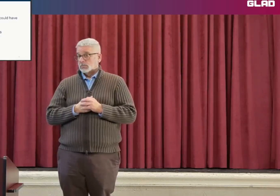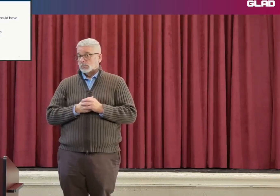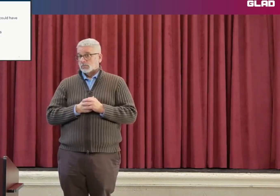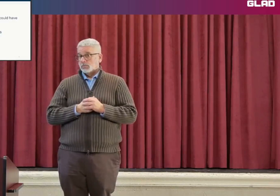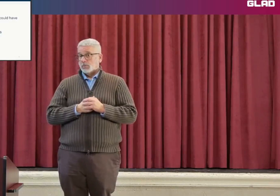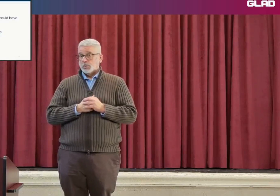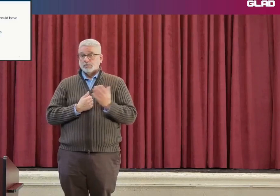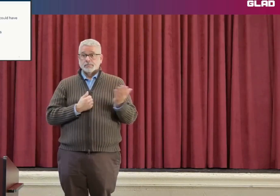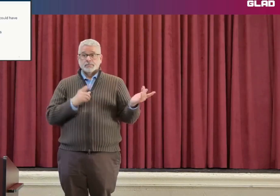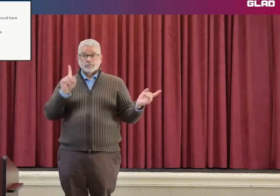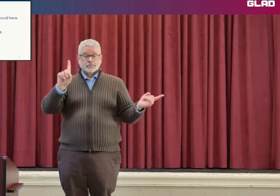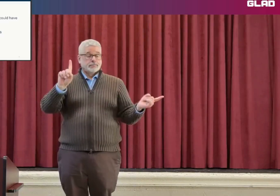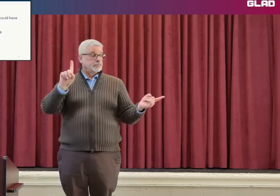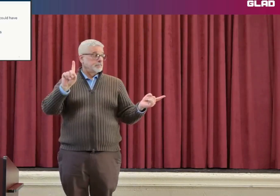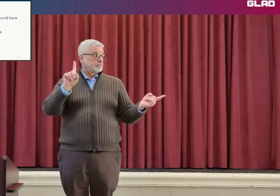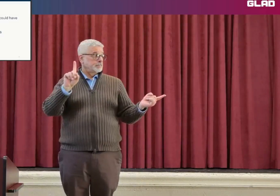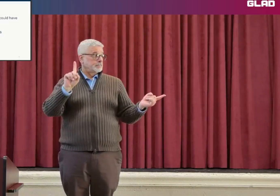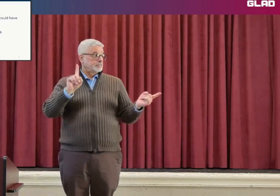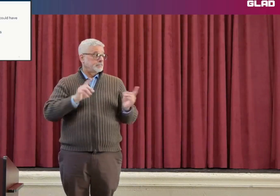Yes?